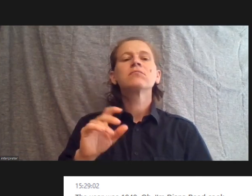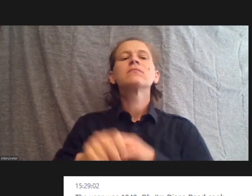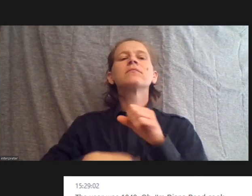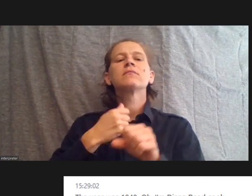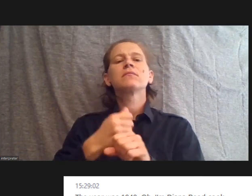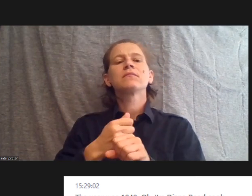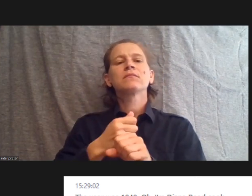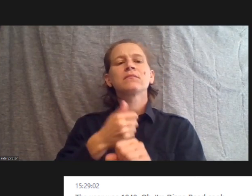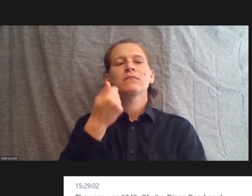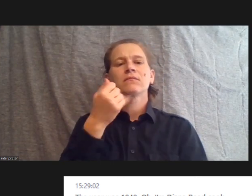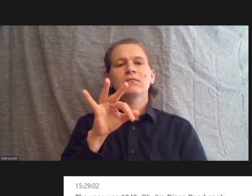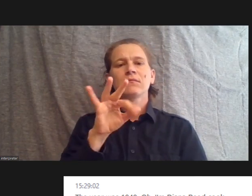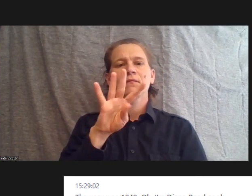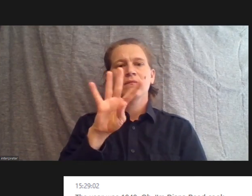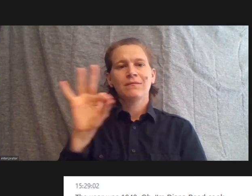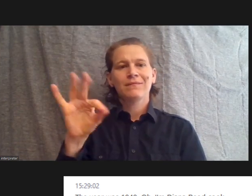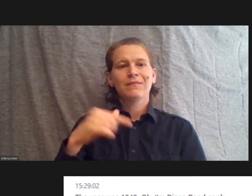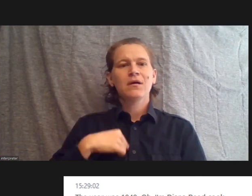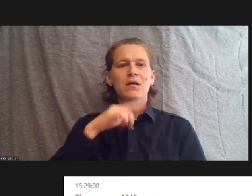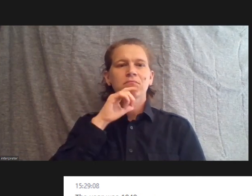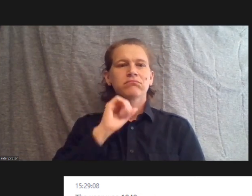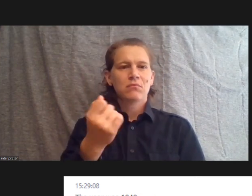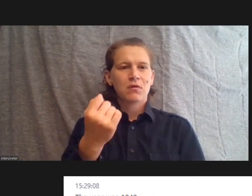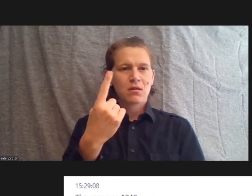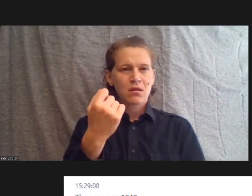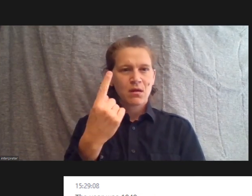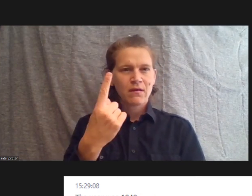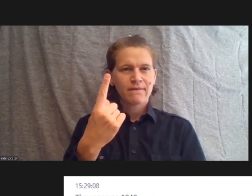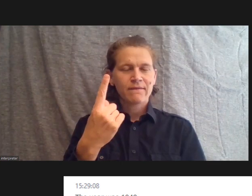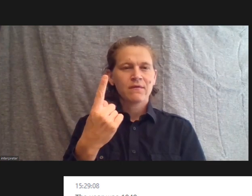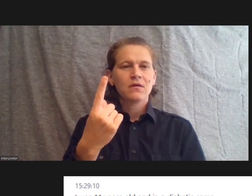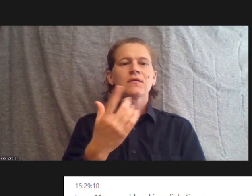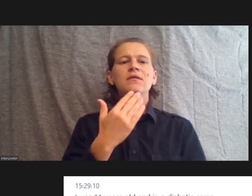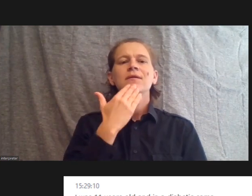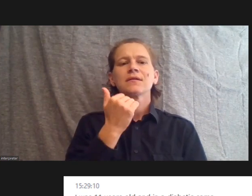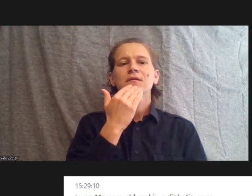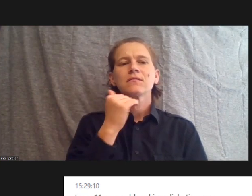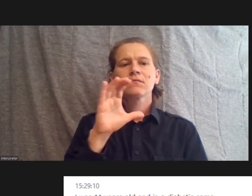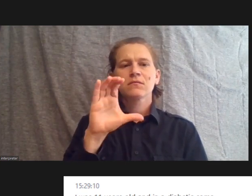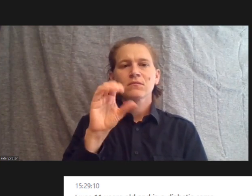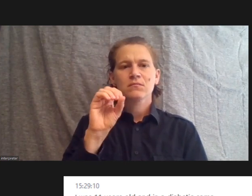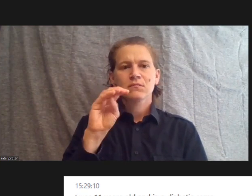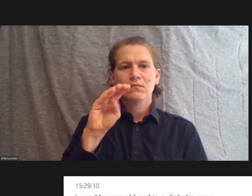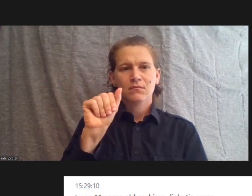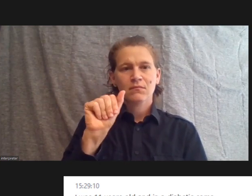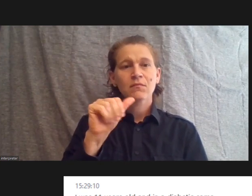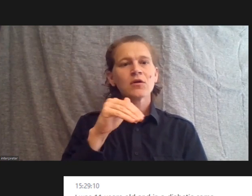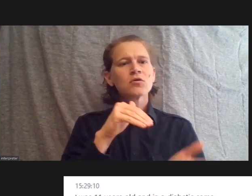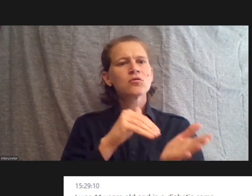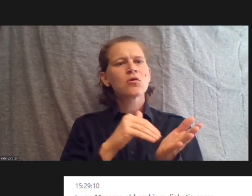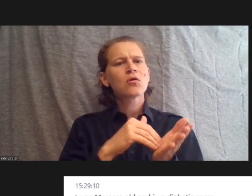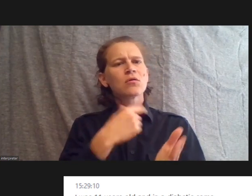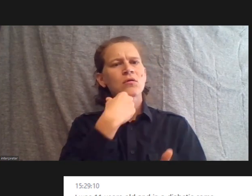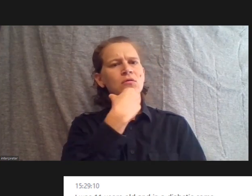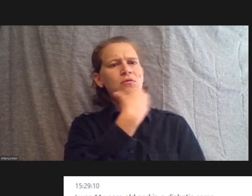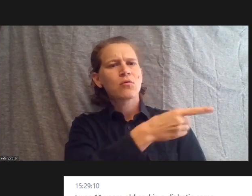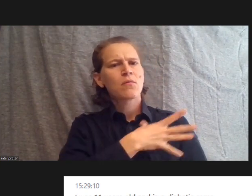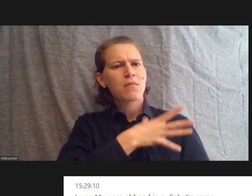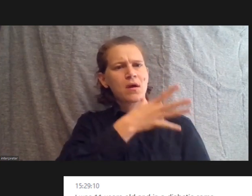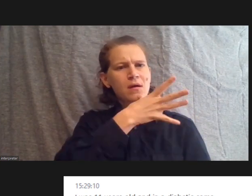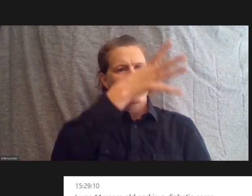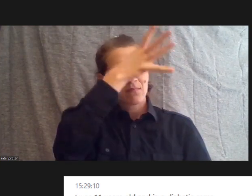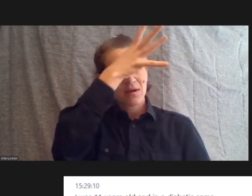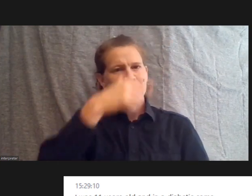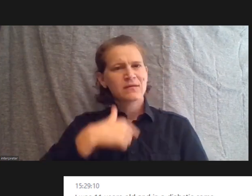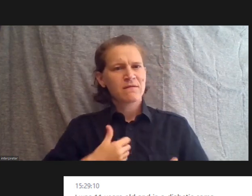in a diabetic coma. Doctors told my parents if I lived, it would only be for 23